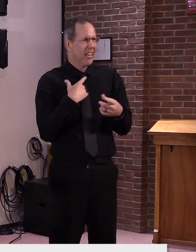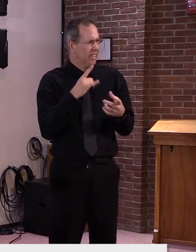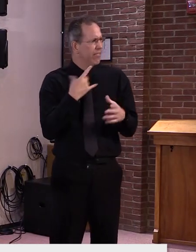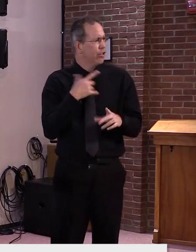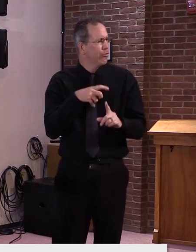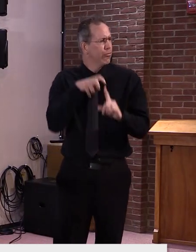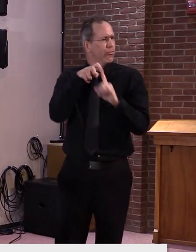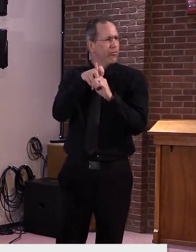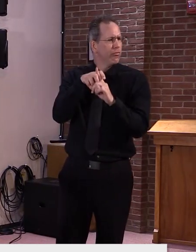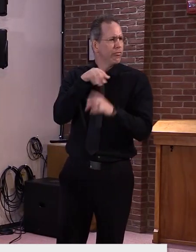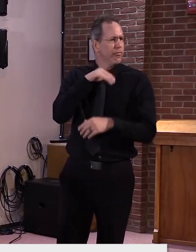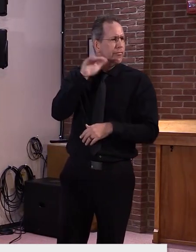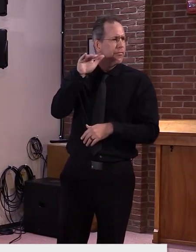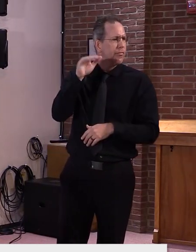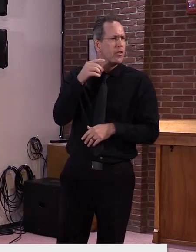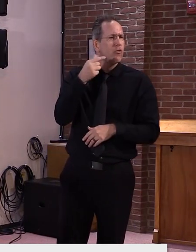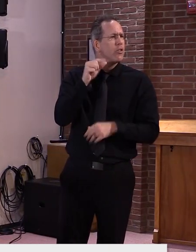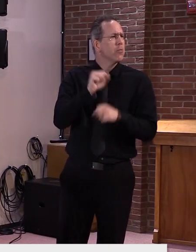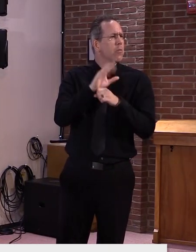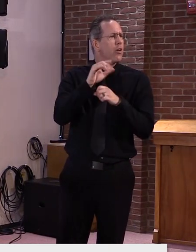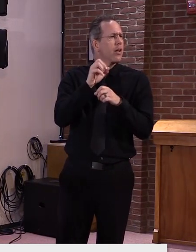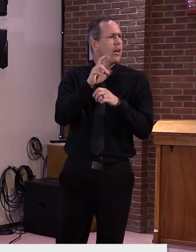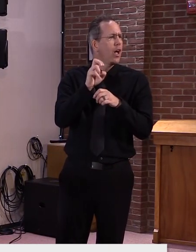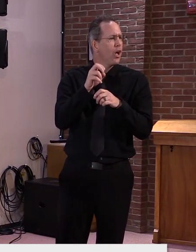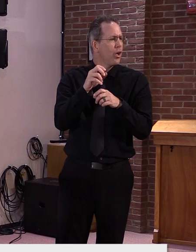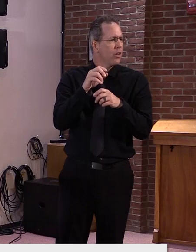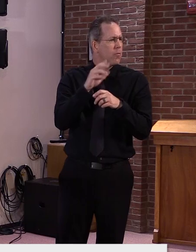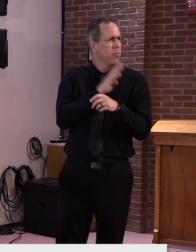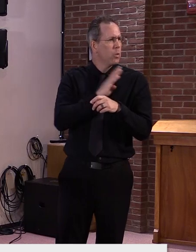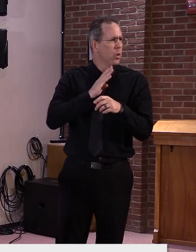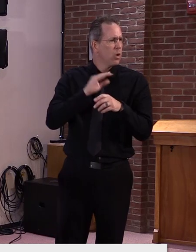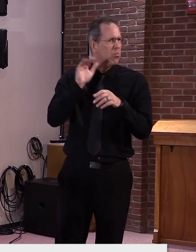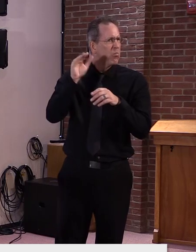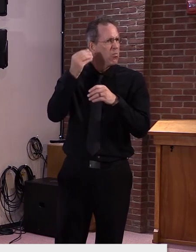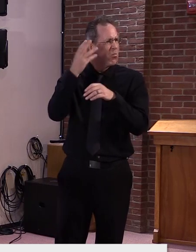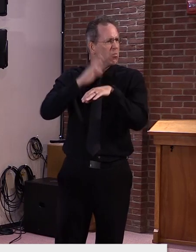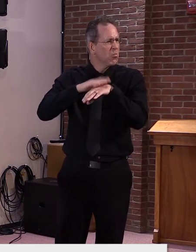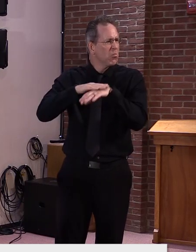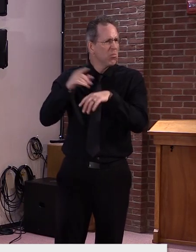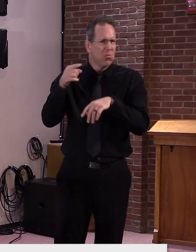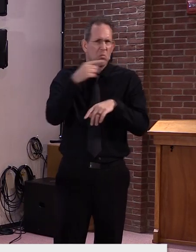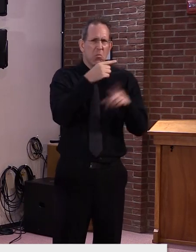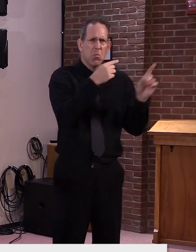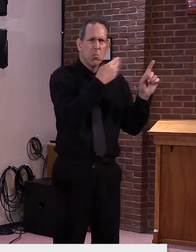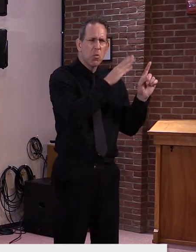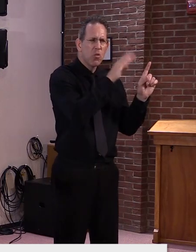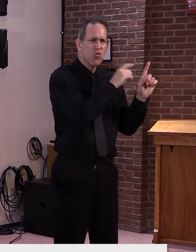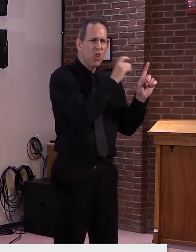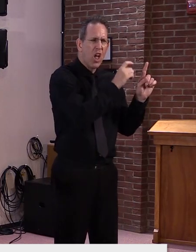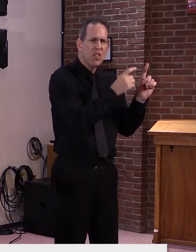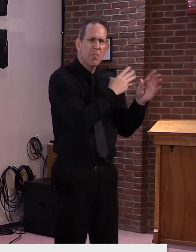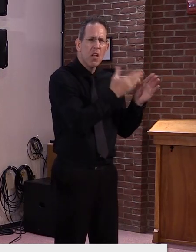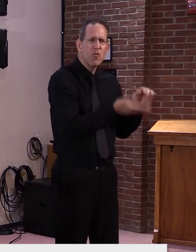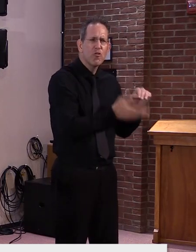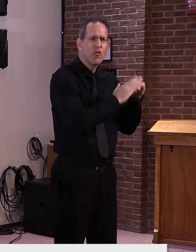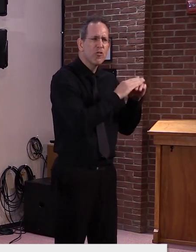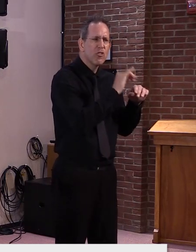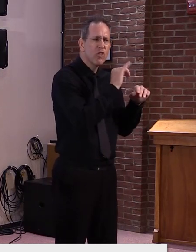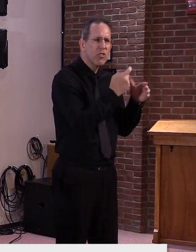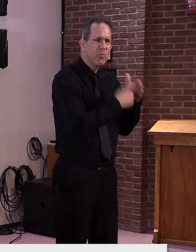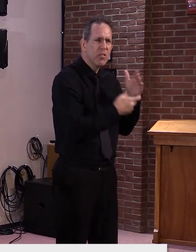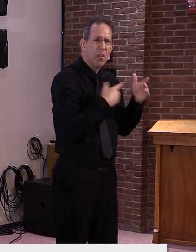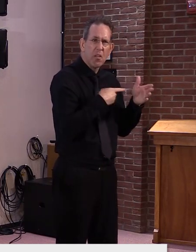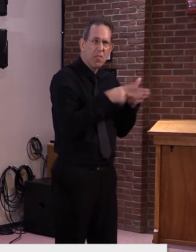the opportunity and expressed that concern in terms of the rate increase. I don't think Vermonters right